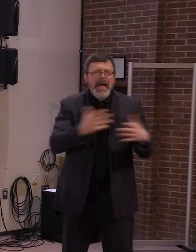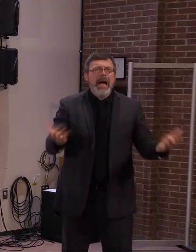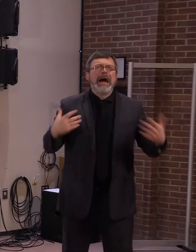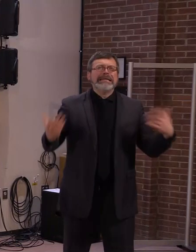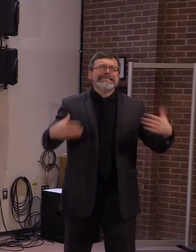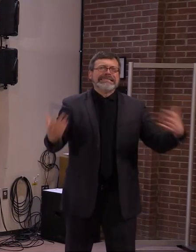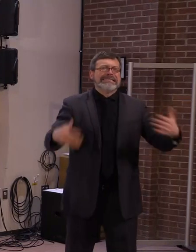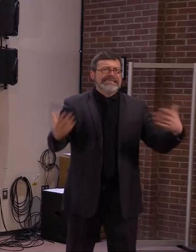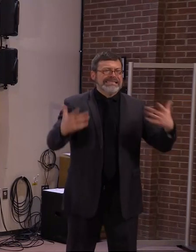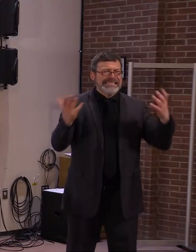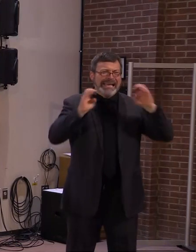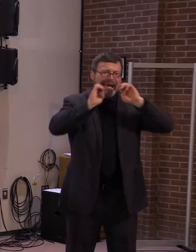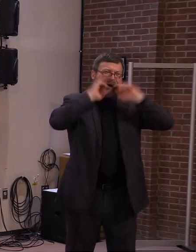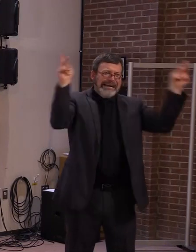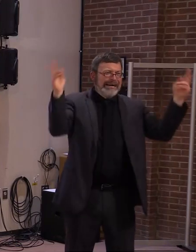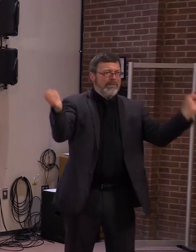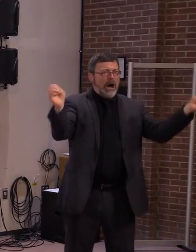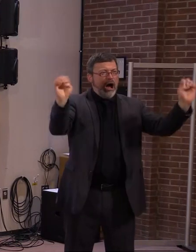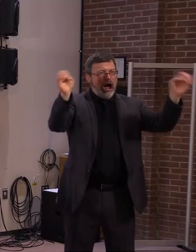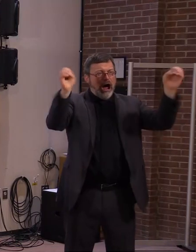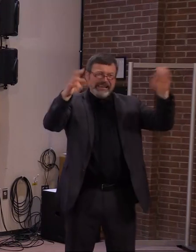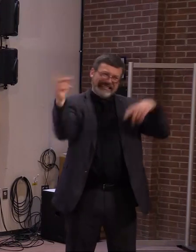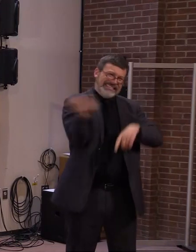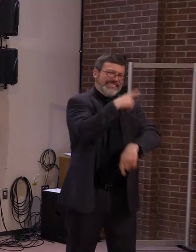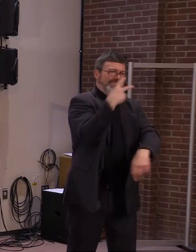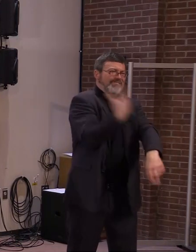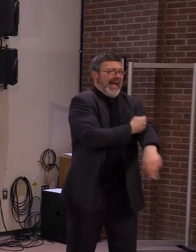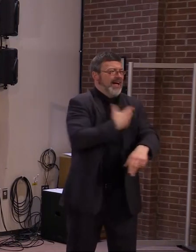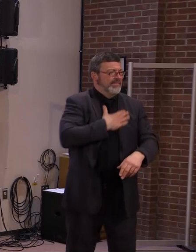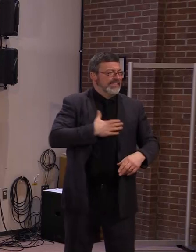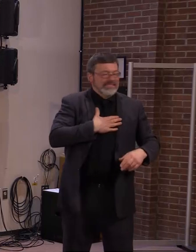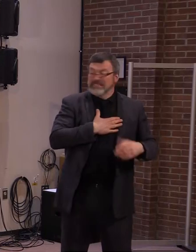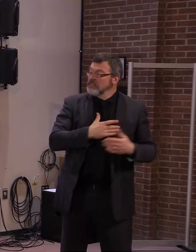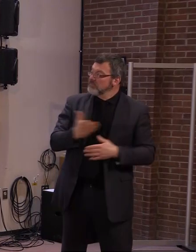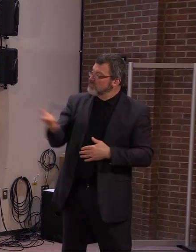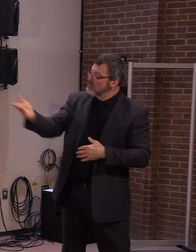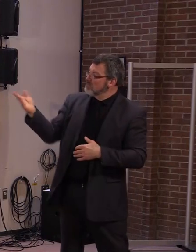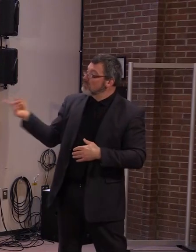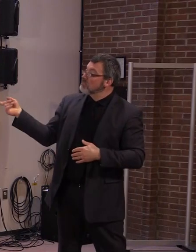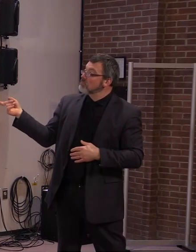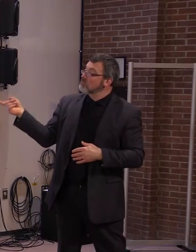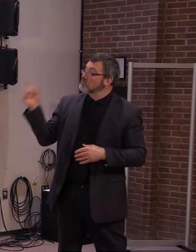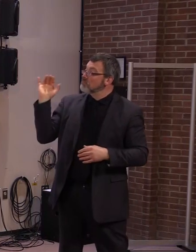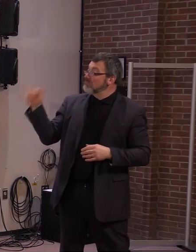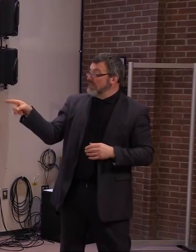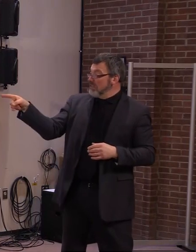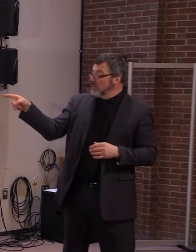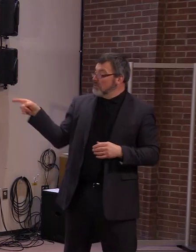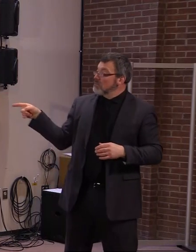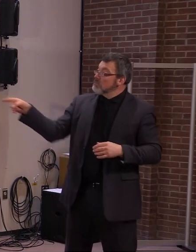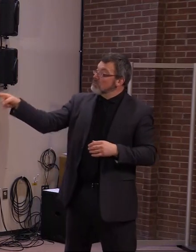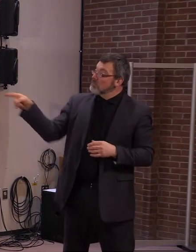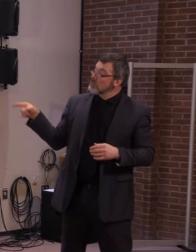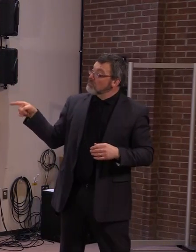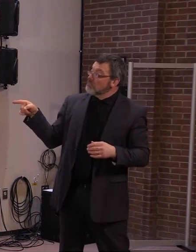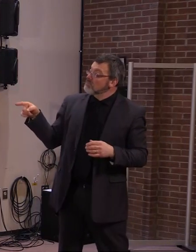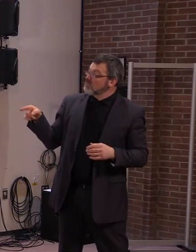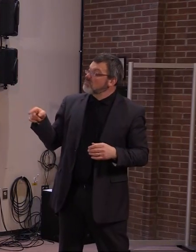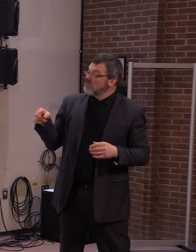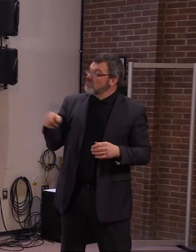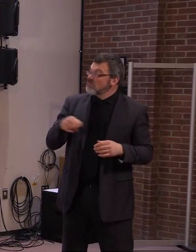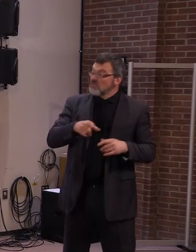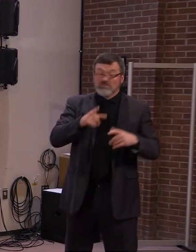vaccine to do so. And as you look at the next slide, you can see how significant the difference is in terms of risk. Those who are